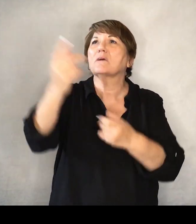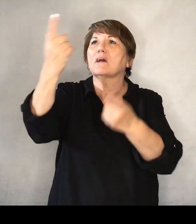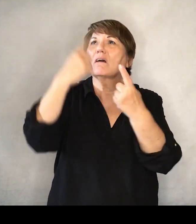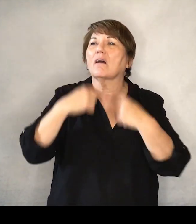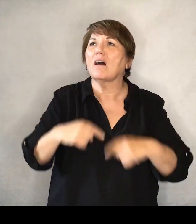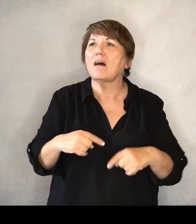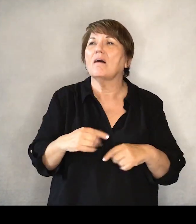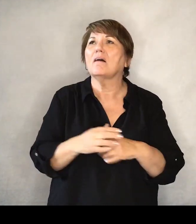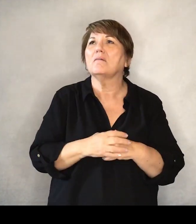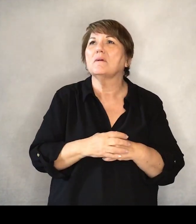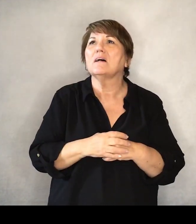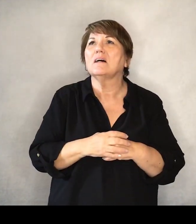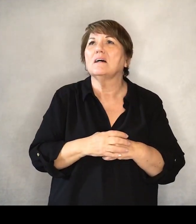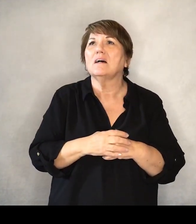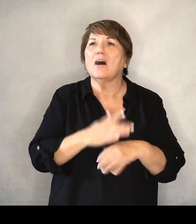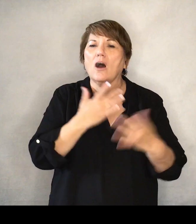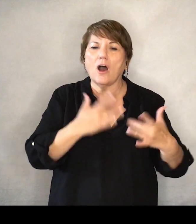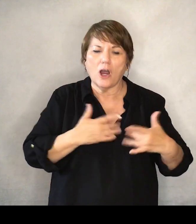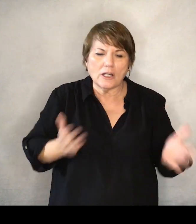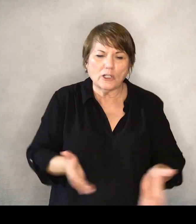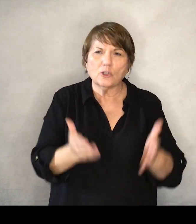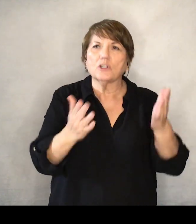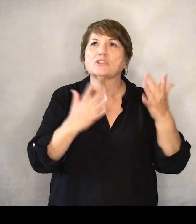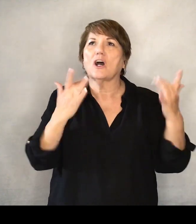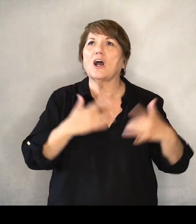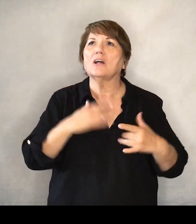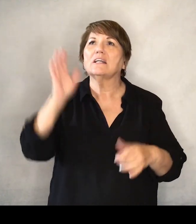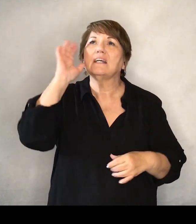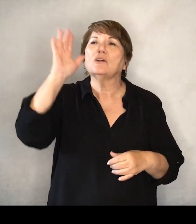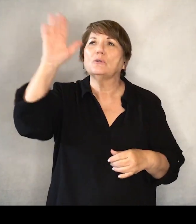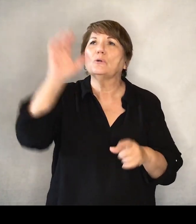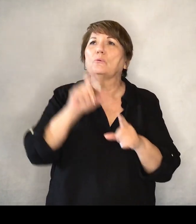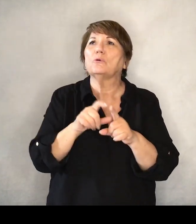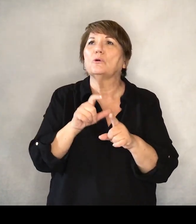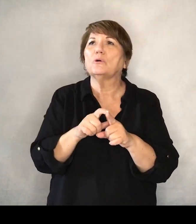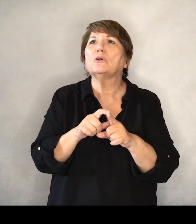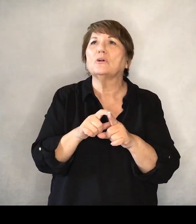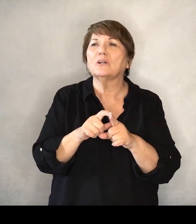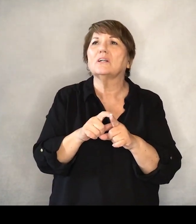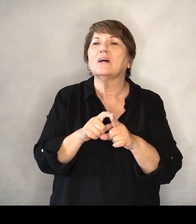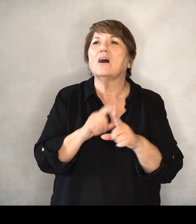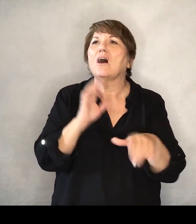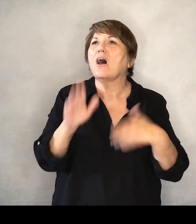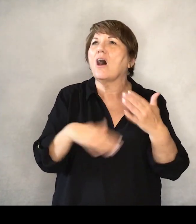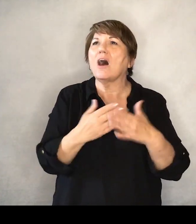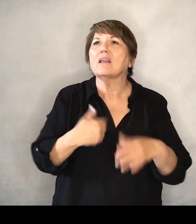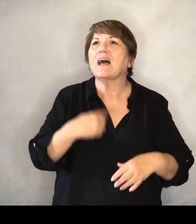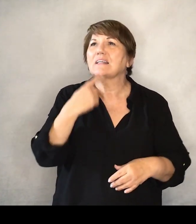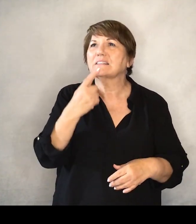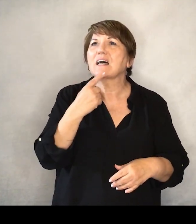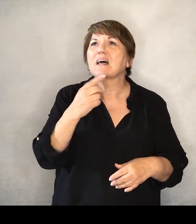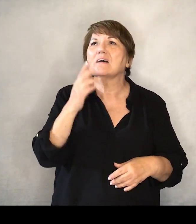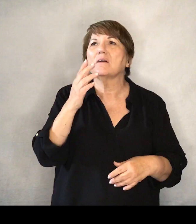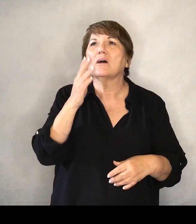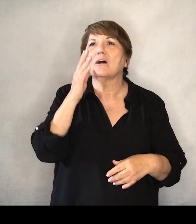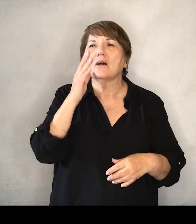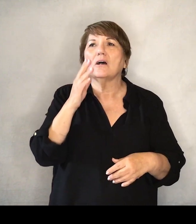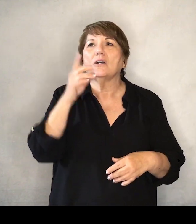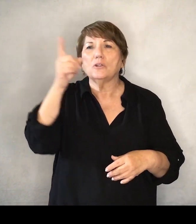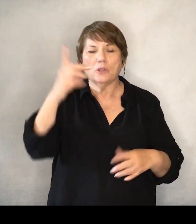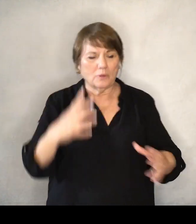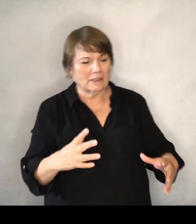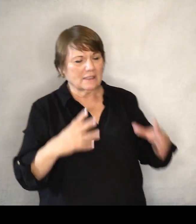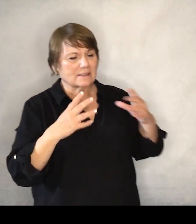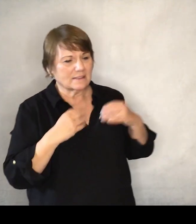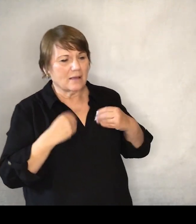come and lift up our hearts as we hear your word, that all that I say may be acceptable in your